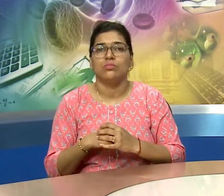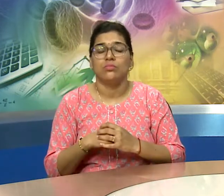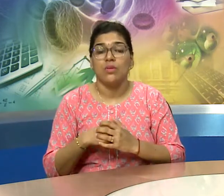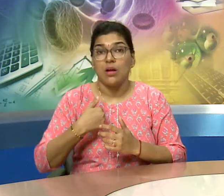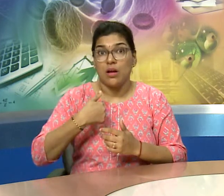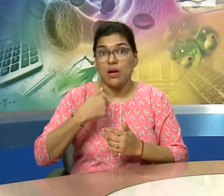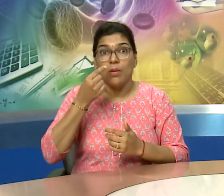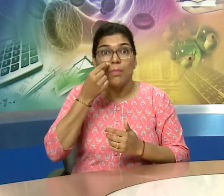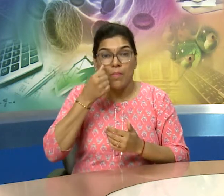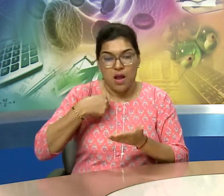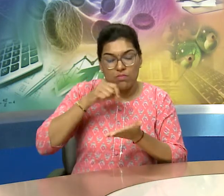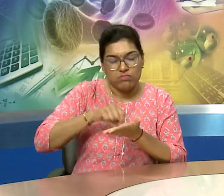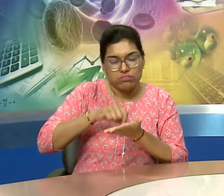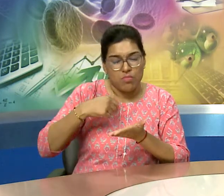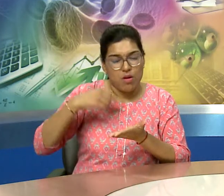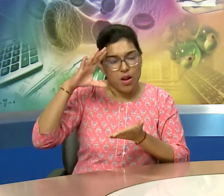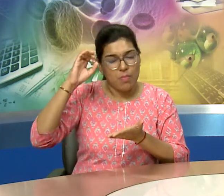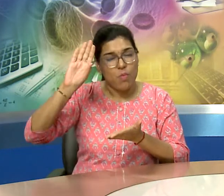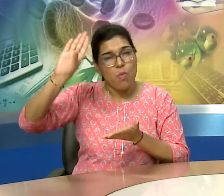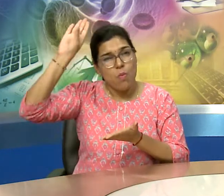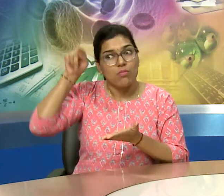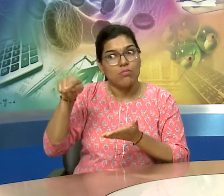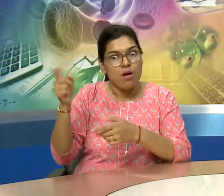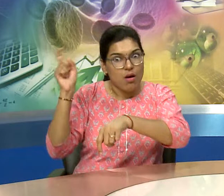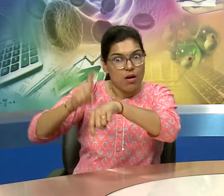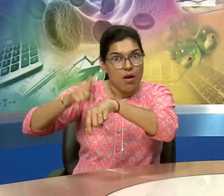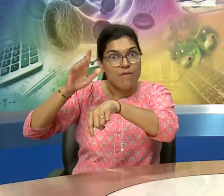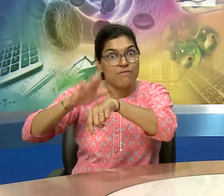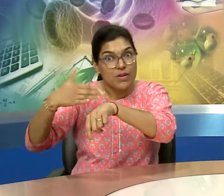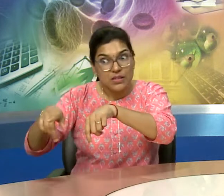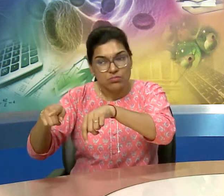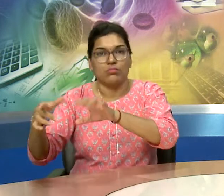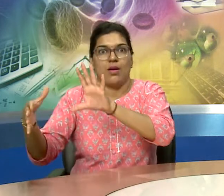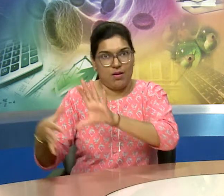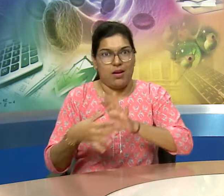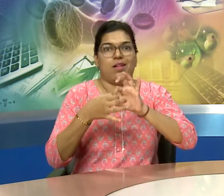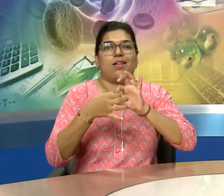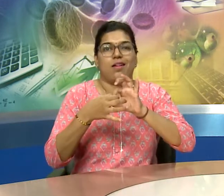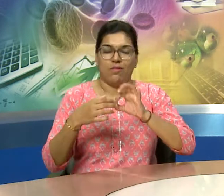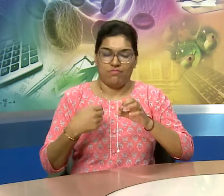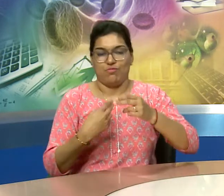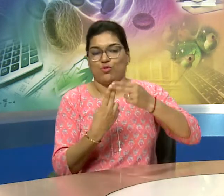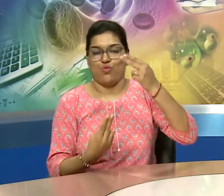when his mother was stung by a scorpion.